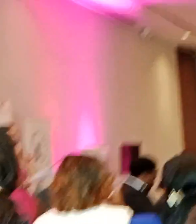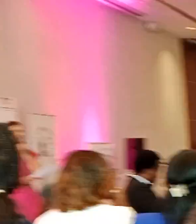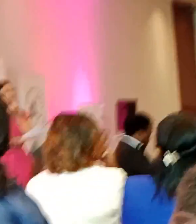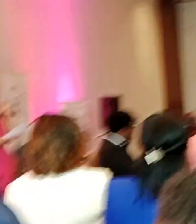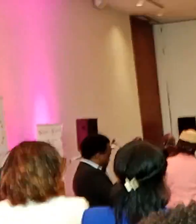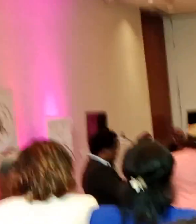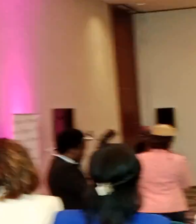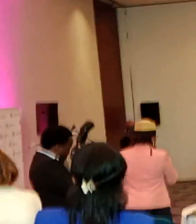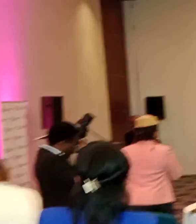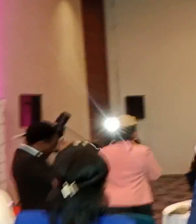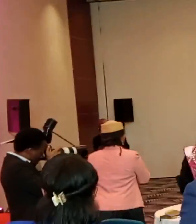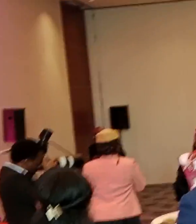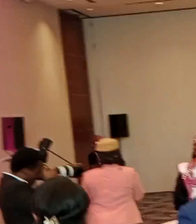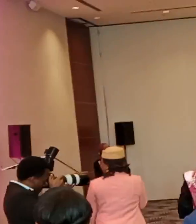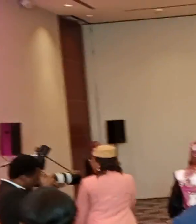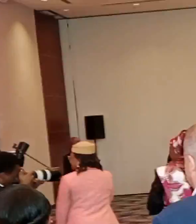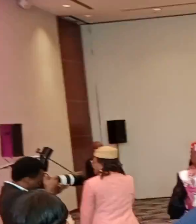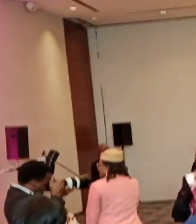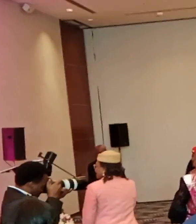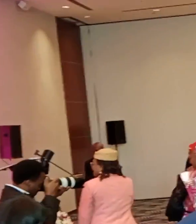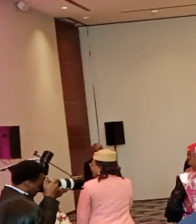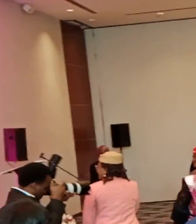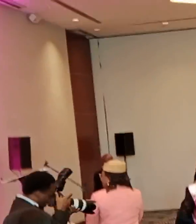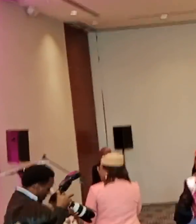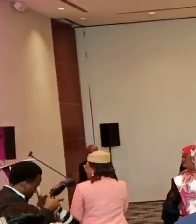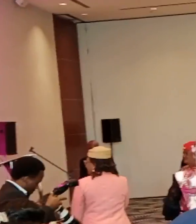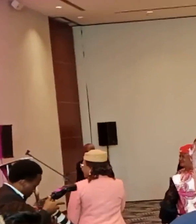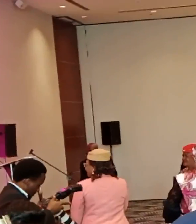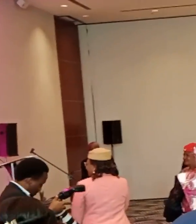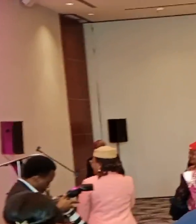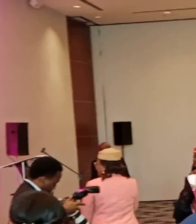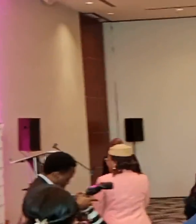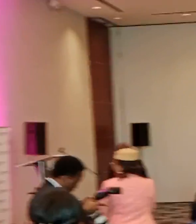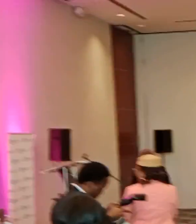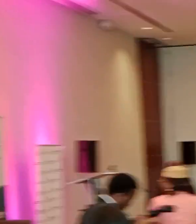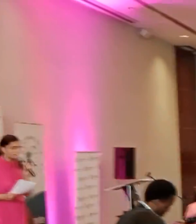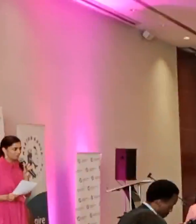Okay, so we're going to be watching you. I'm reading a poem.